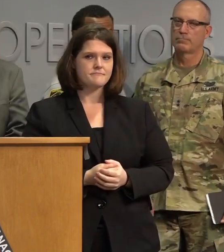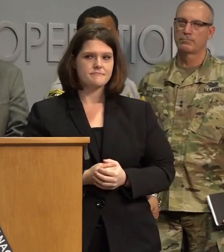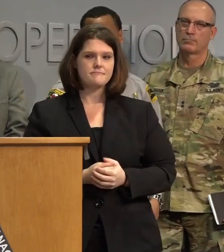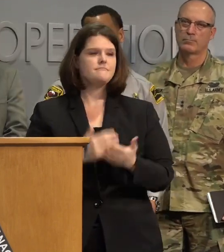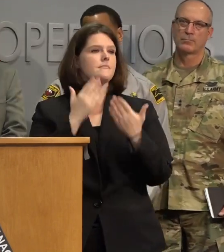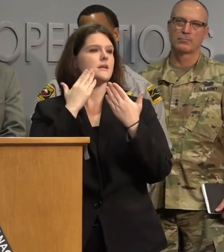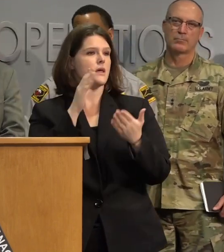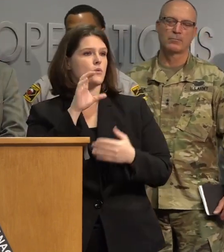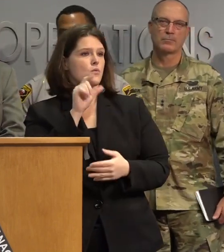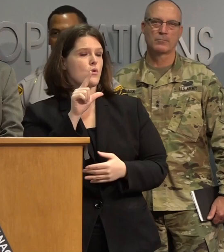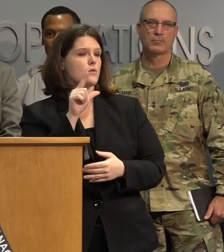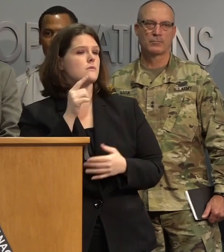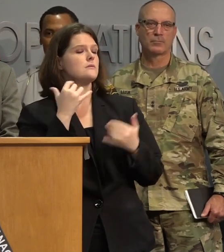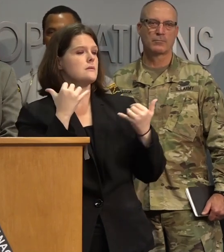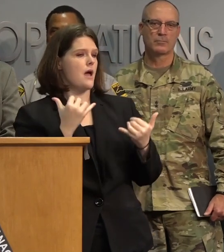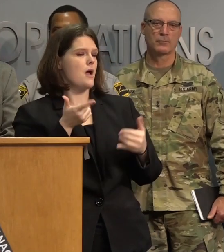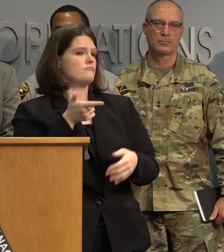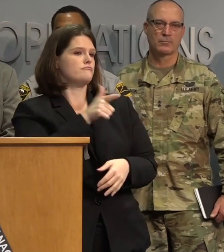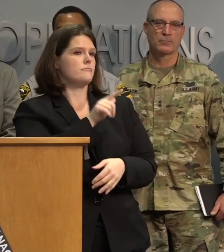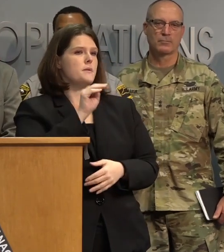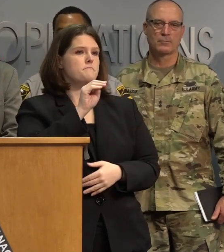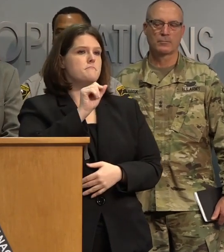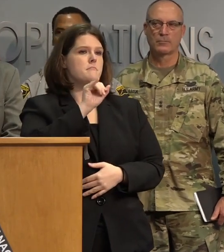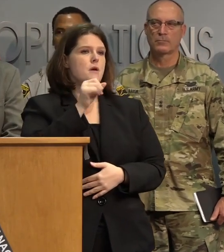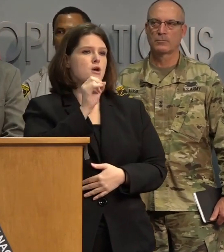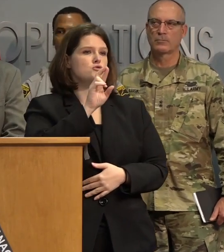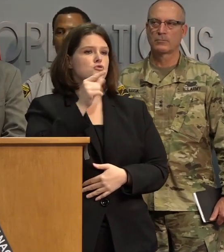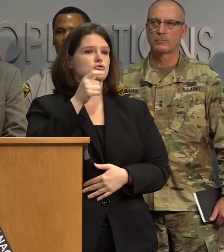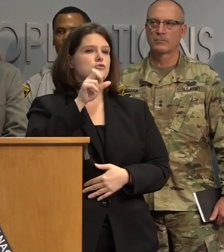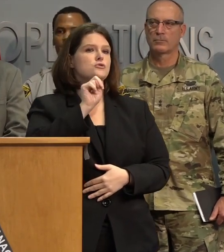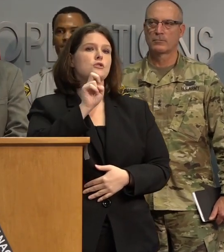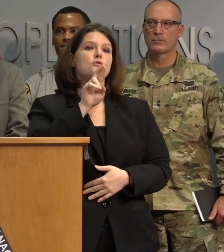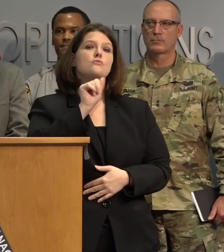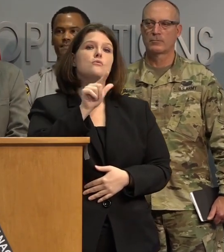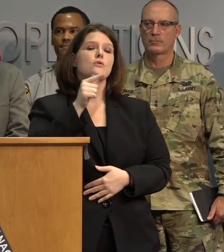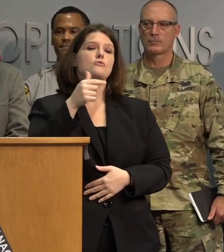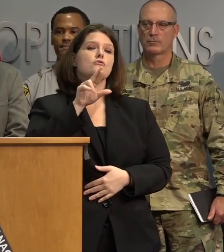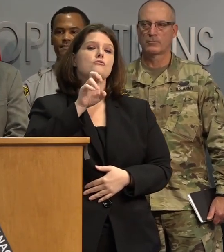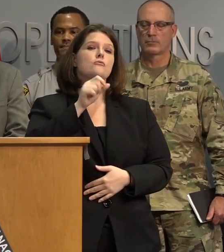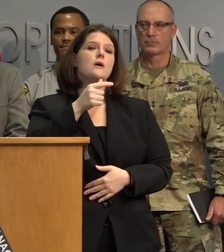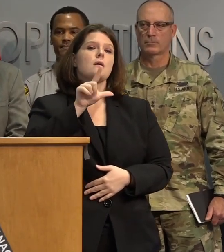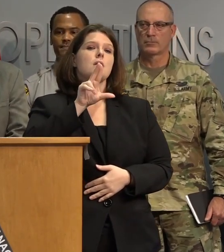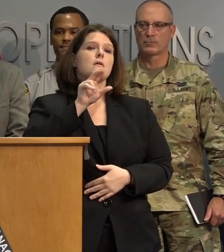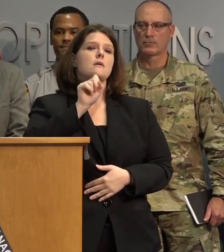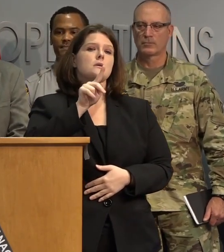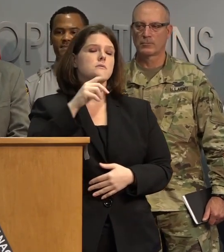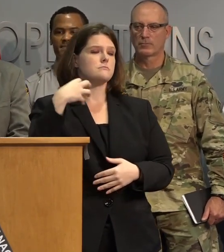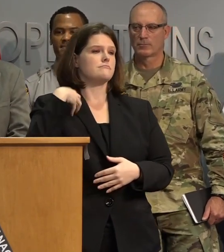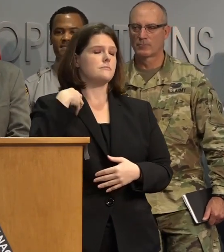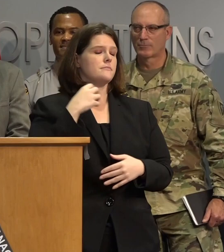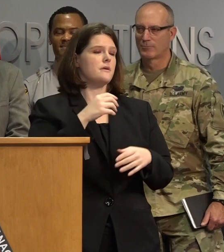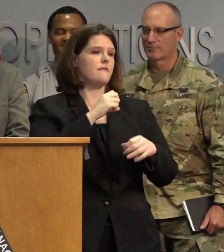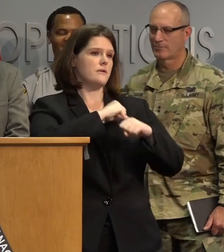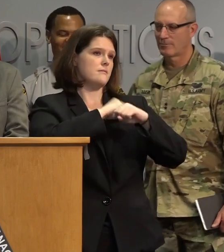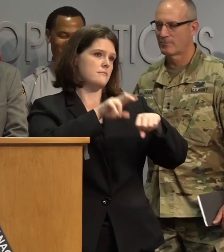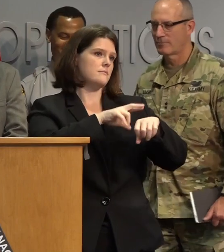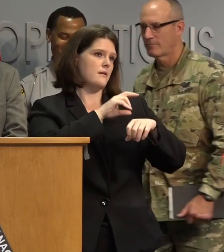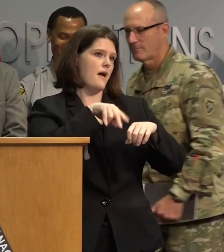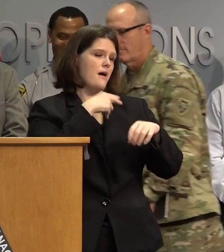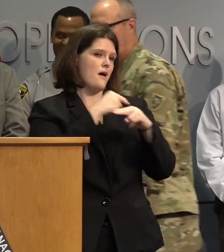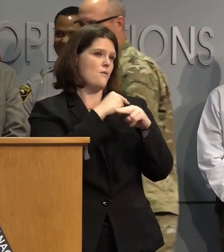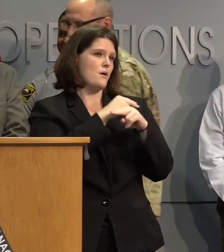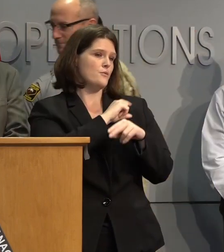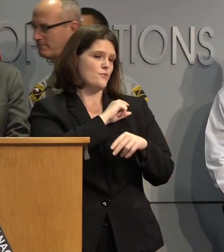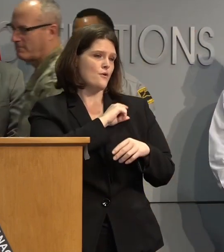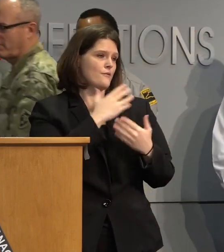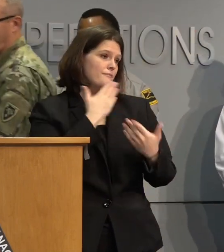Thank you, Colonel McNeil. We'll now hear from Major General Greg Lusk, Commander of the North Carolina Highway Patrol. General?